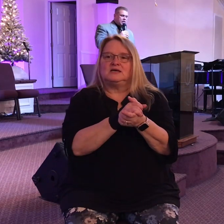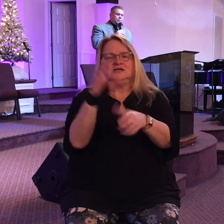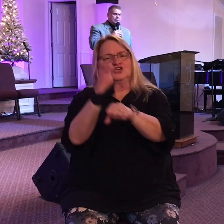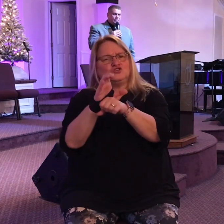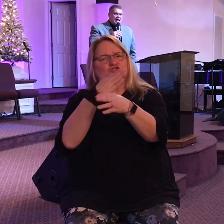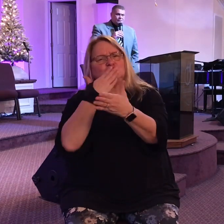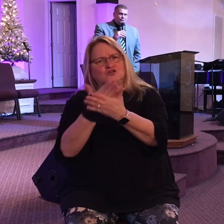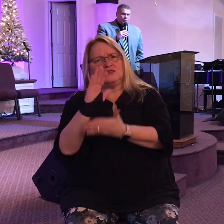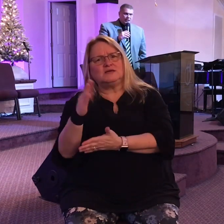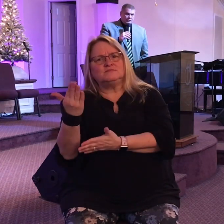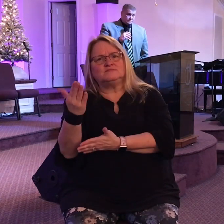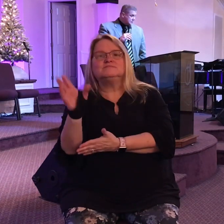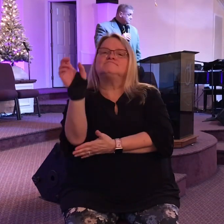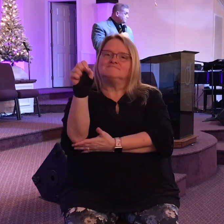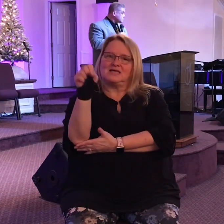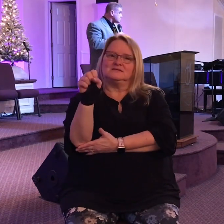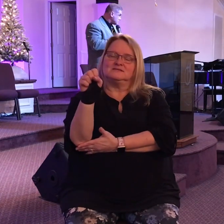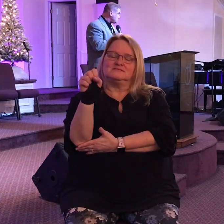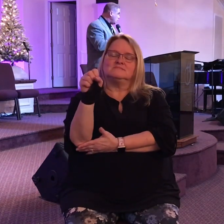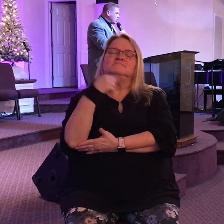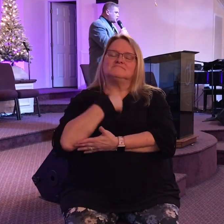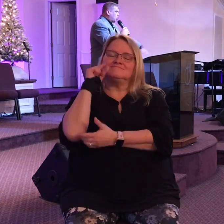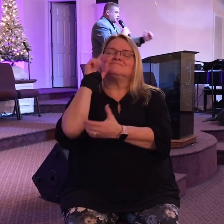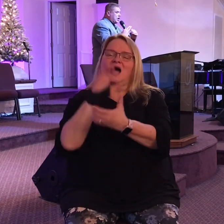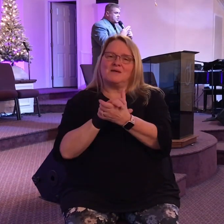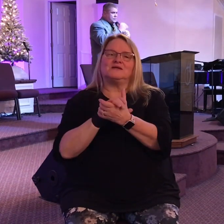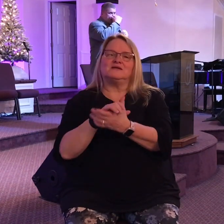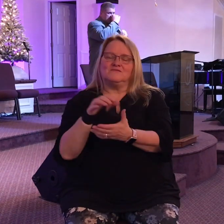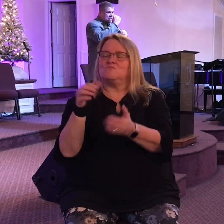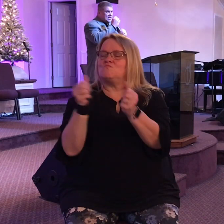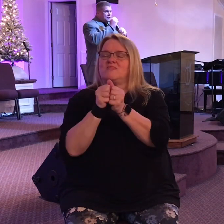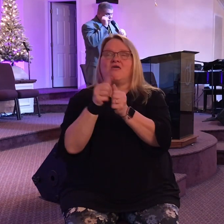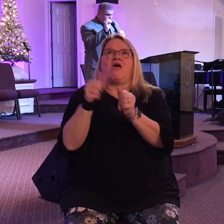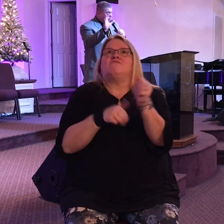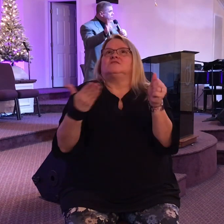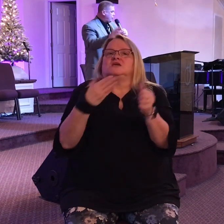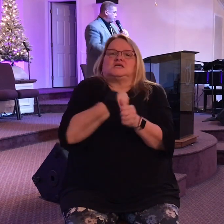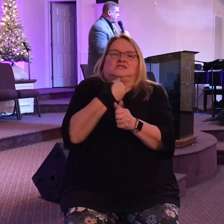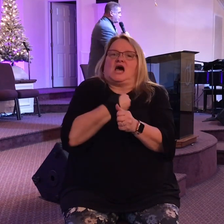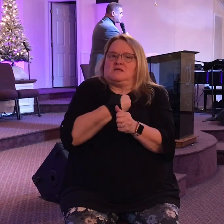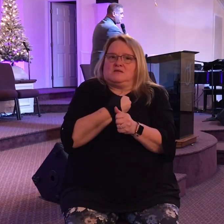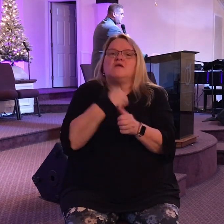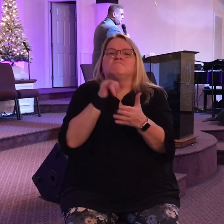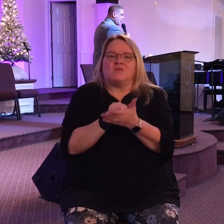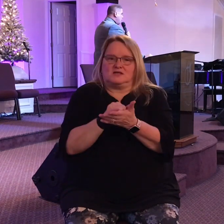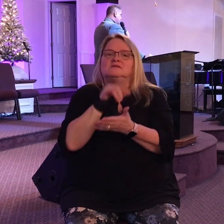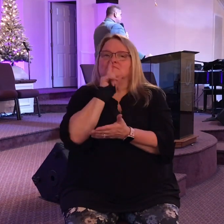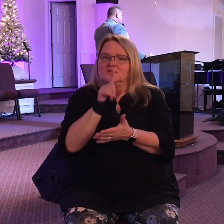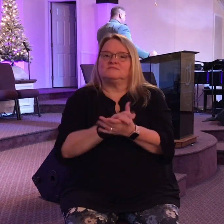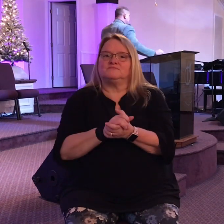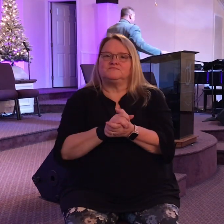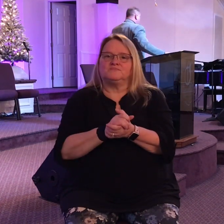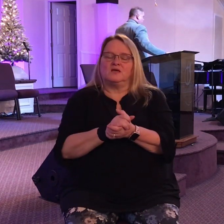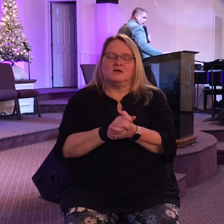But there's other people that have different opinions. The church has done some things very well through the years. And we've